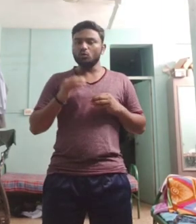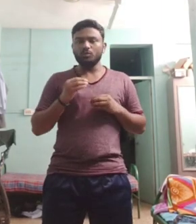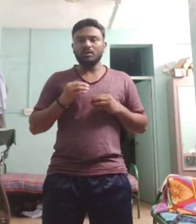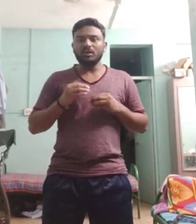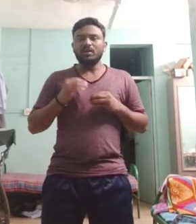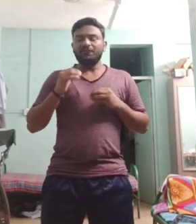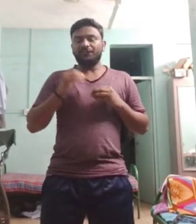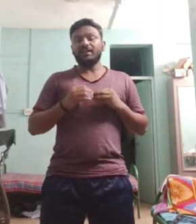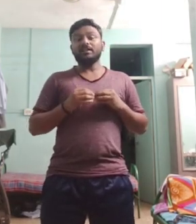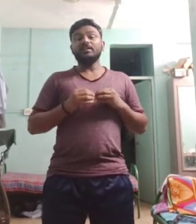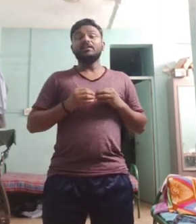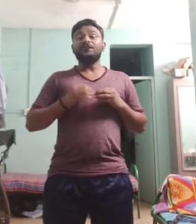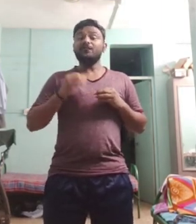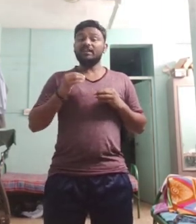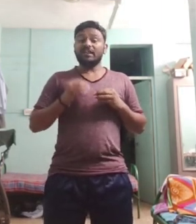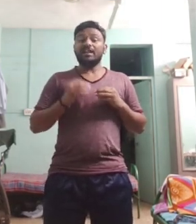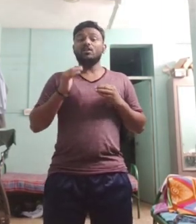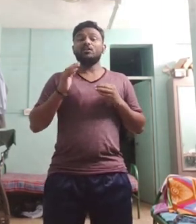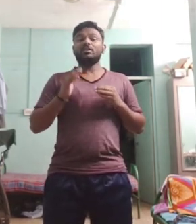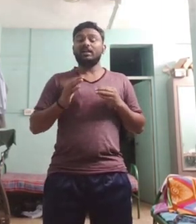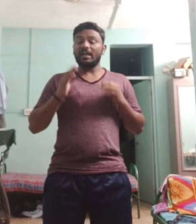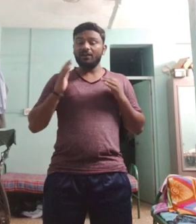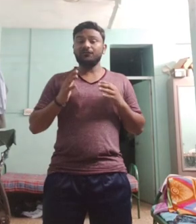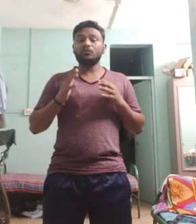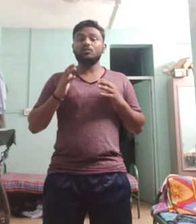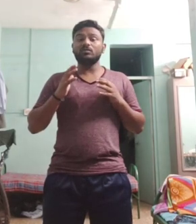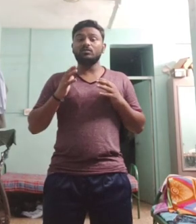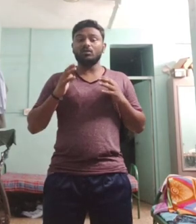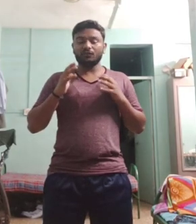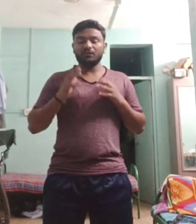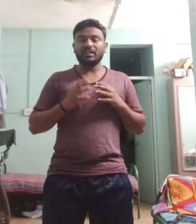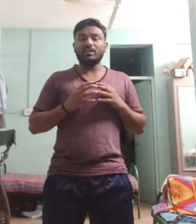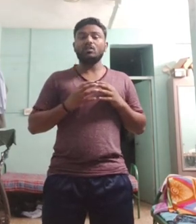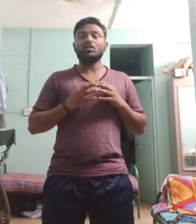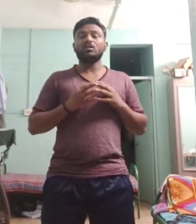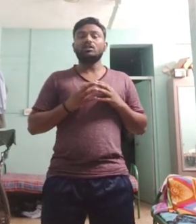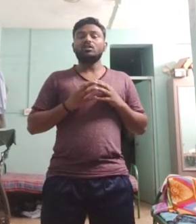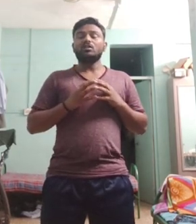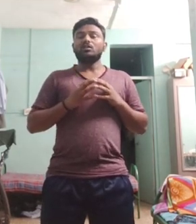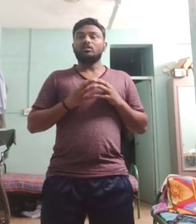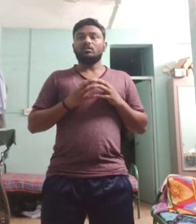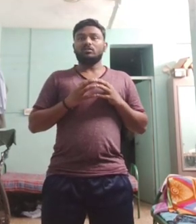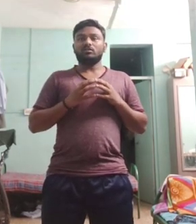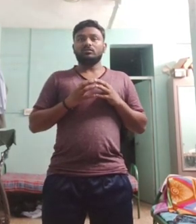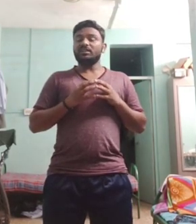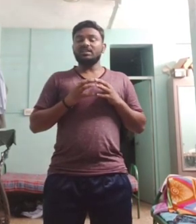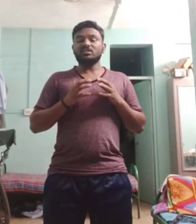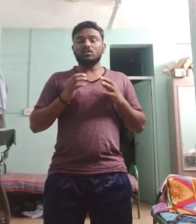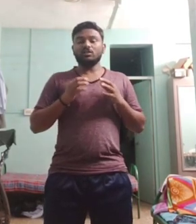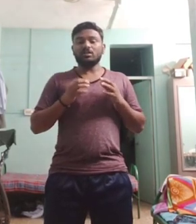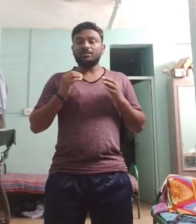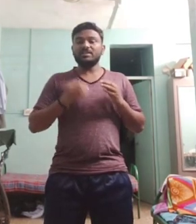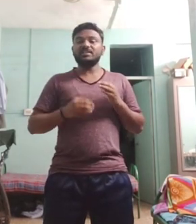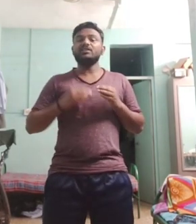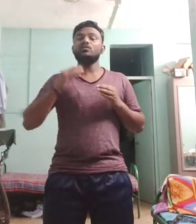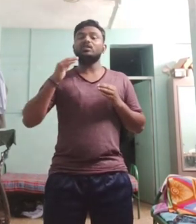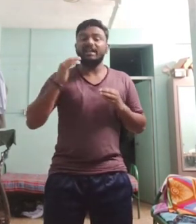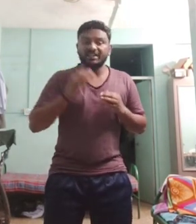loop where we cannot have or we cannot. It is not compulsory to